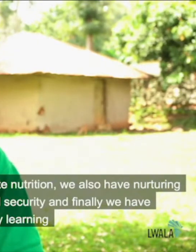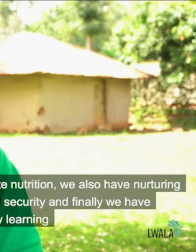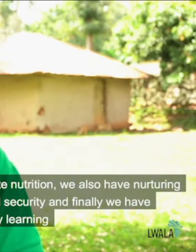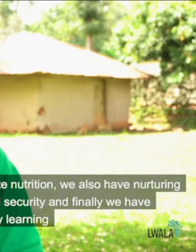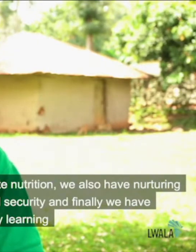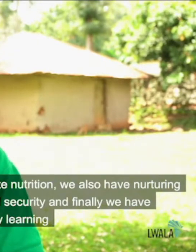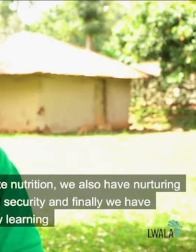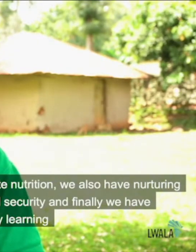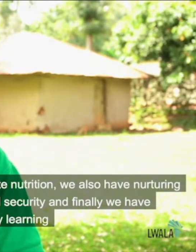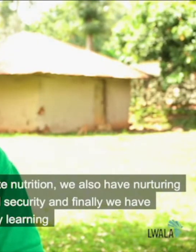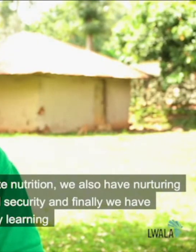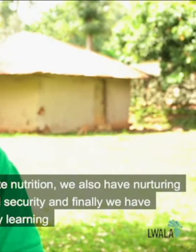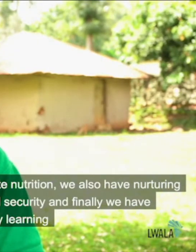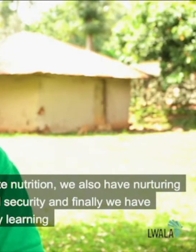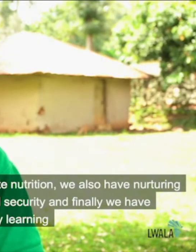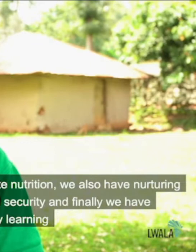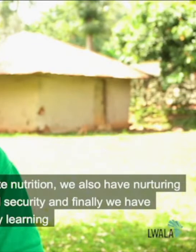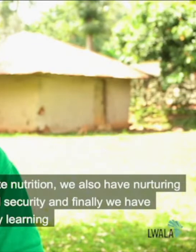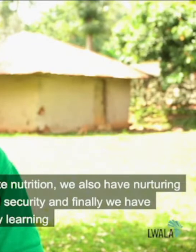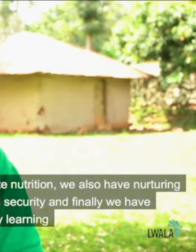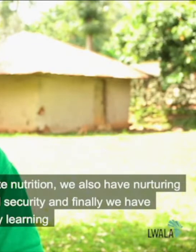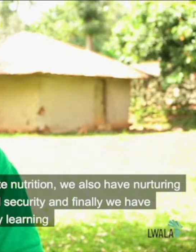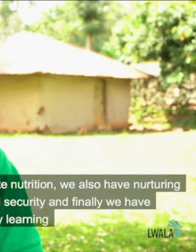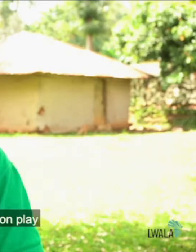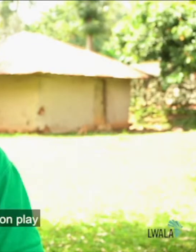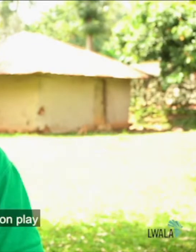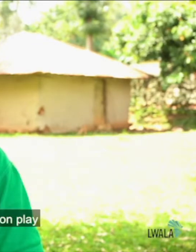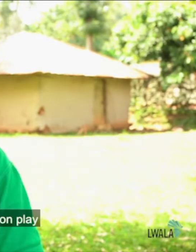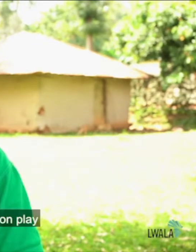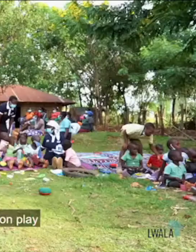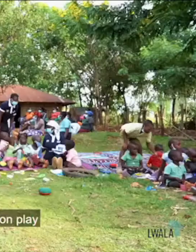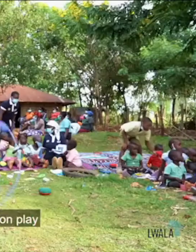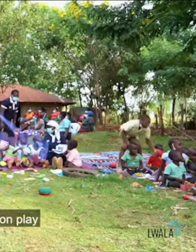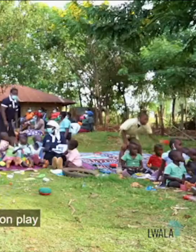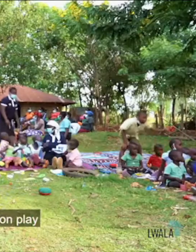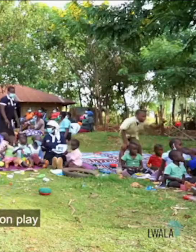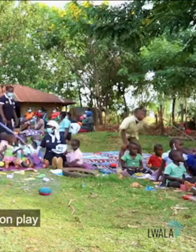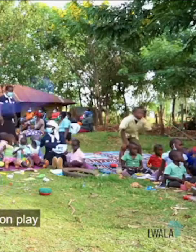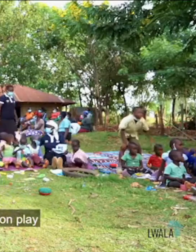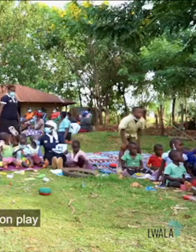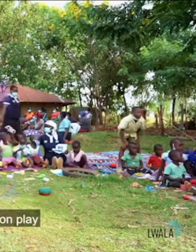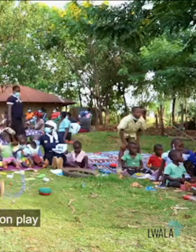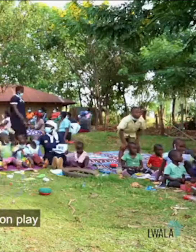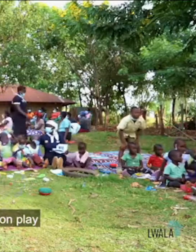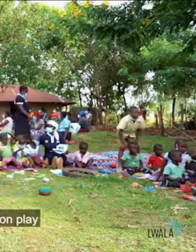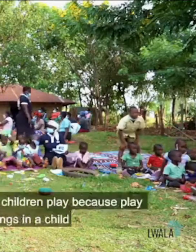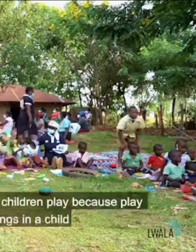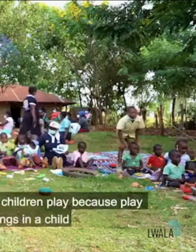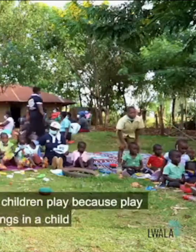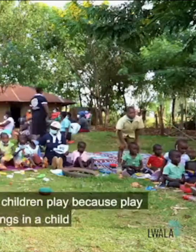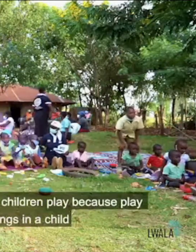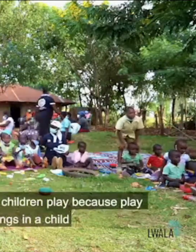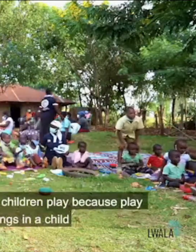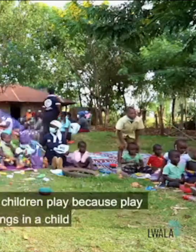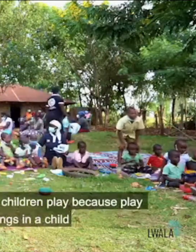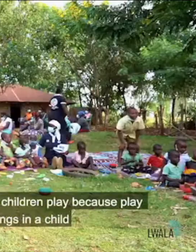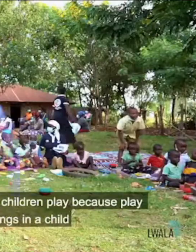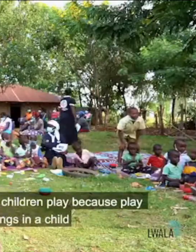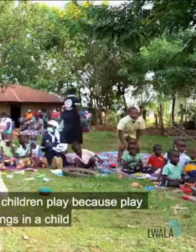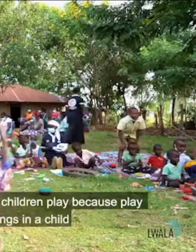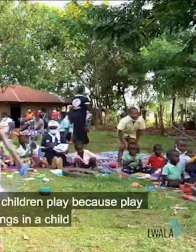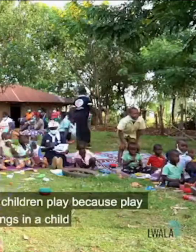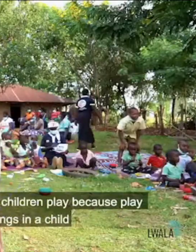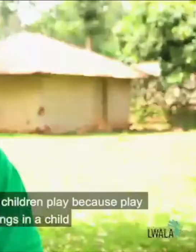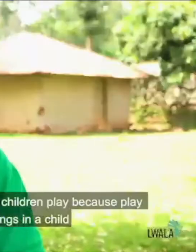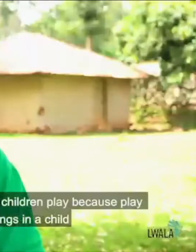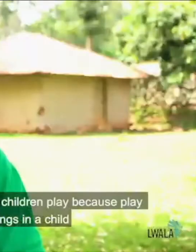we have opportunity for early learning, where we measure on play. Yeah, we always encourage them